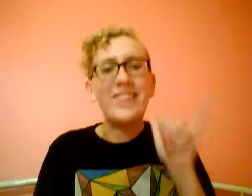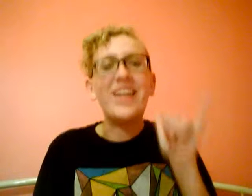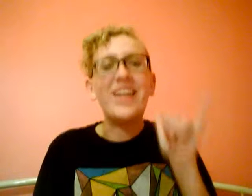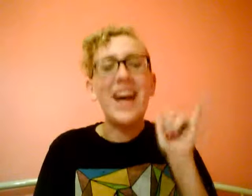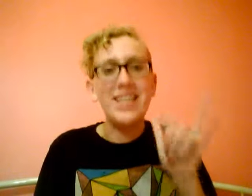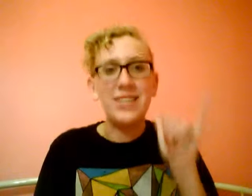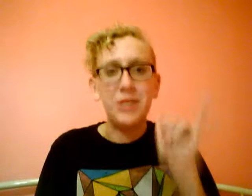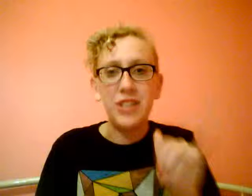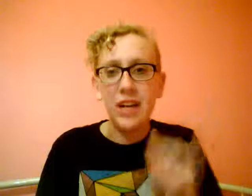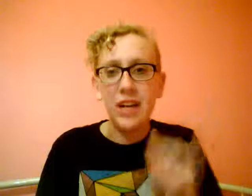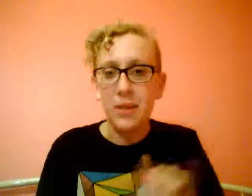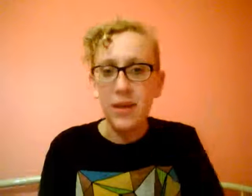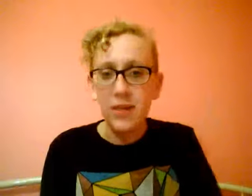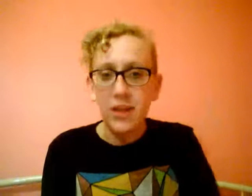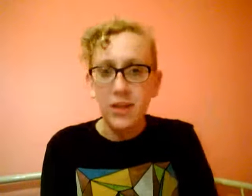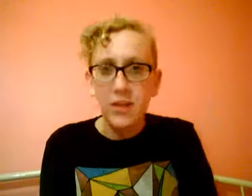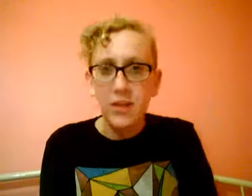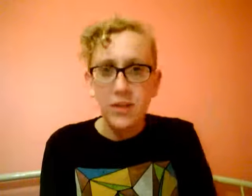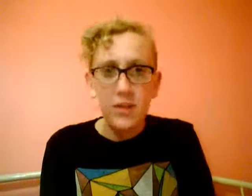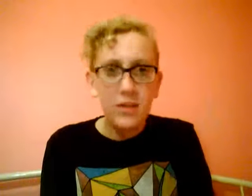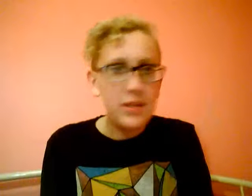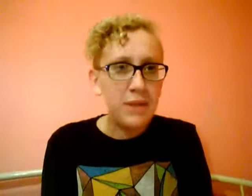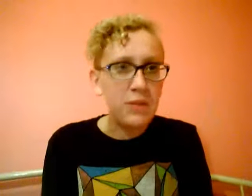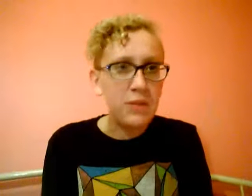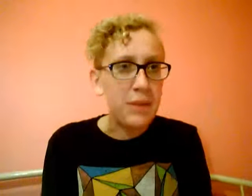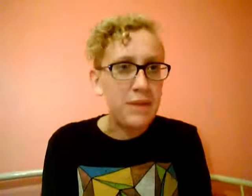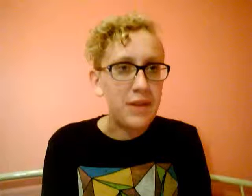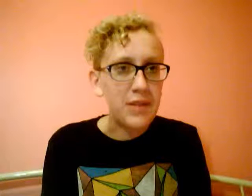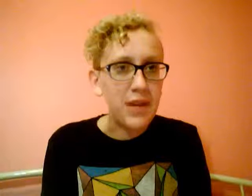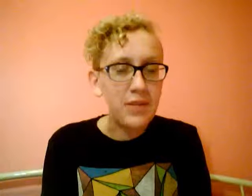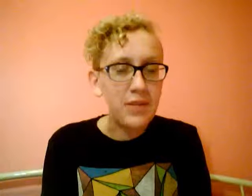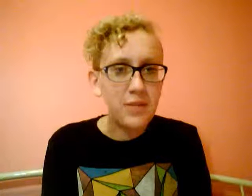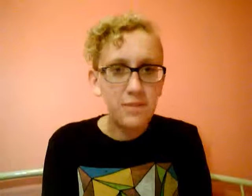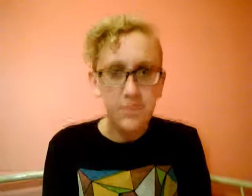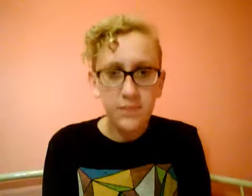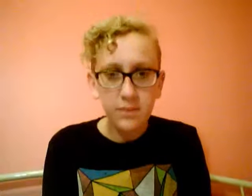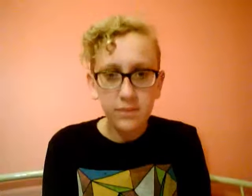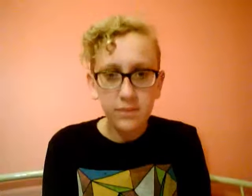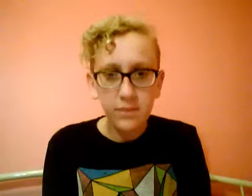Oh, I see what you're talking about. Definitely one of my favorite signs.